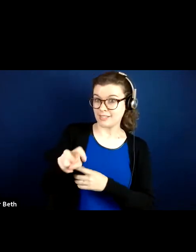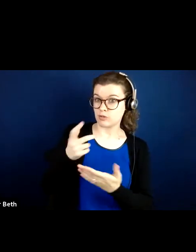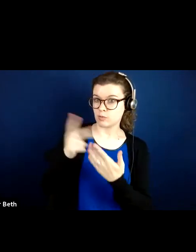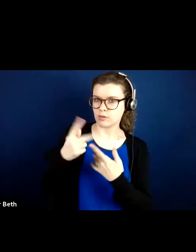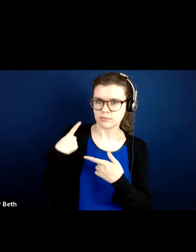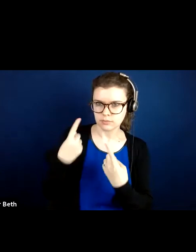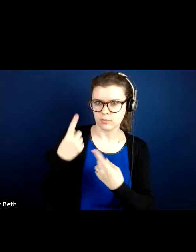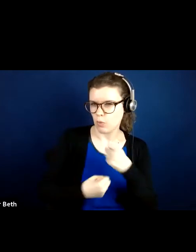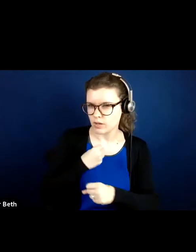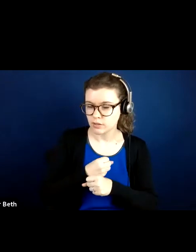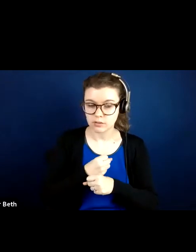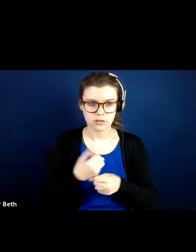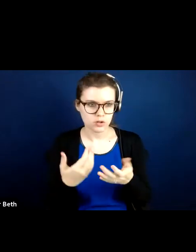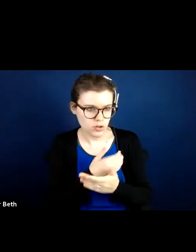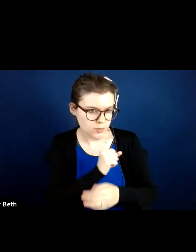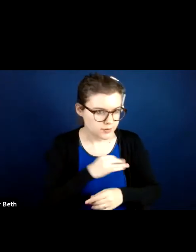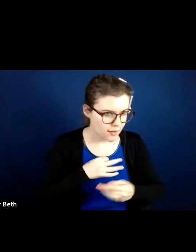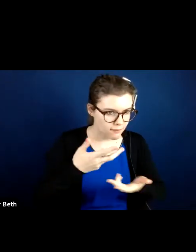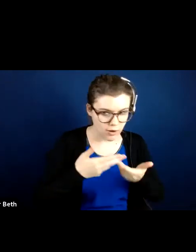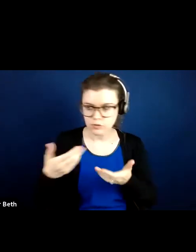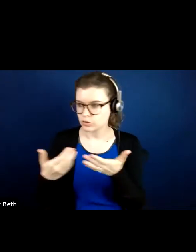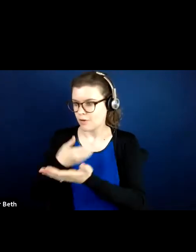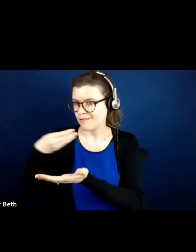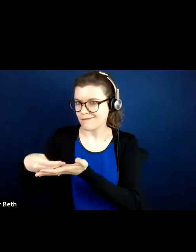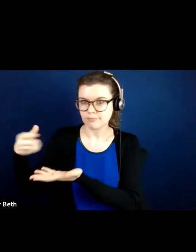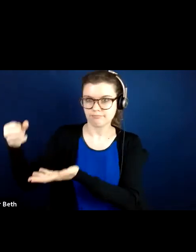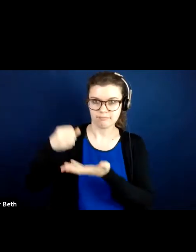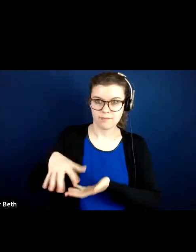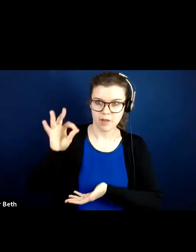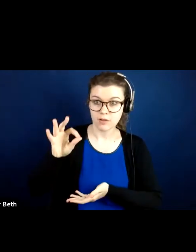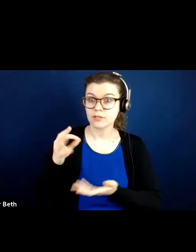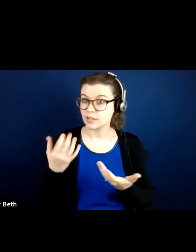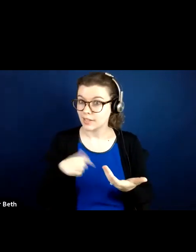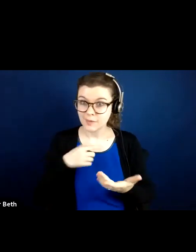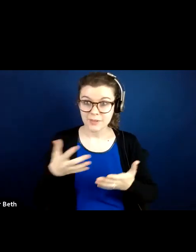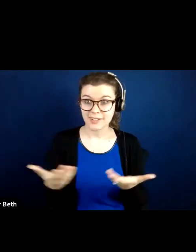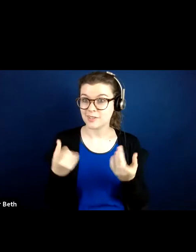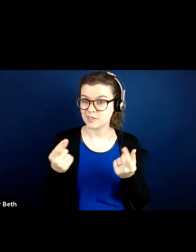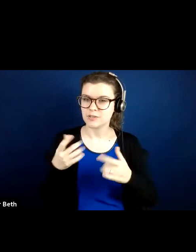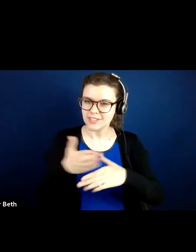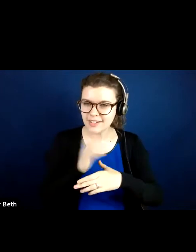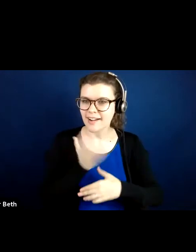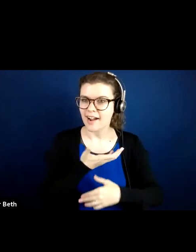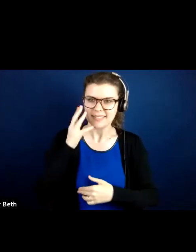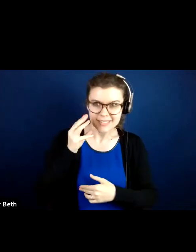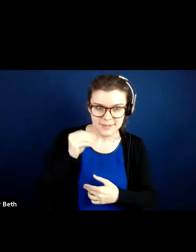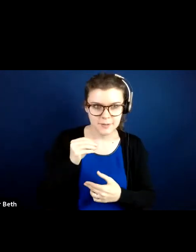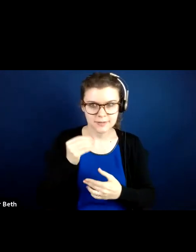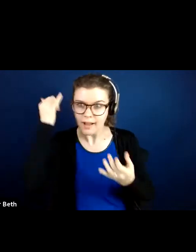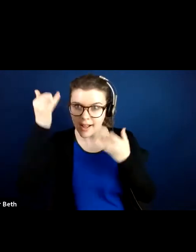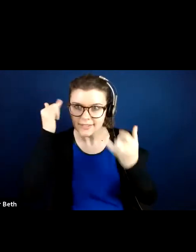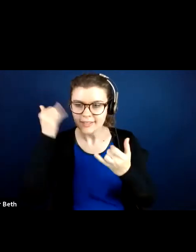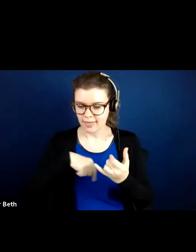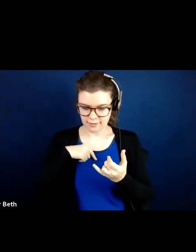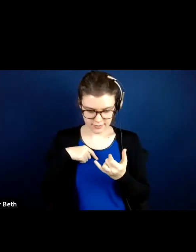new staff and new funding. And basically, we're here to share about our tools and experiences that we've